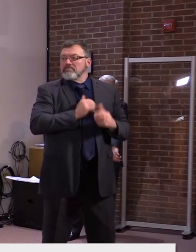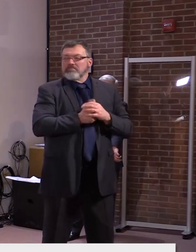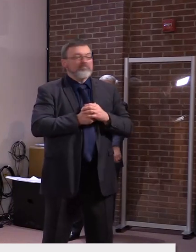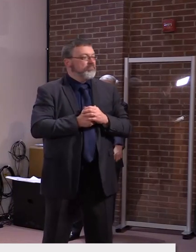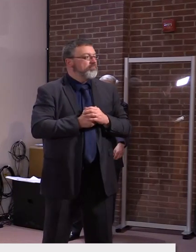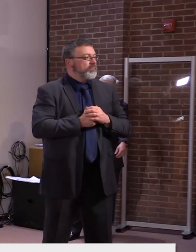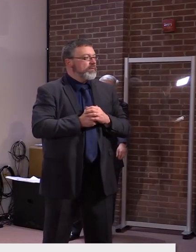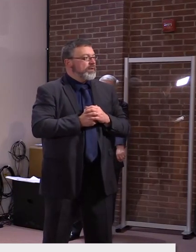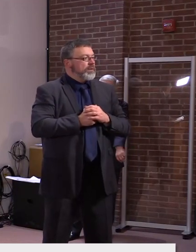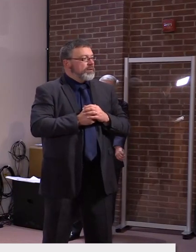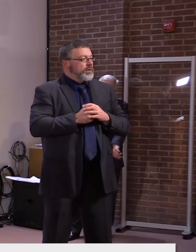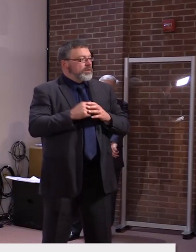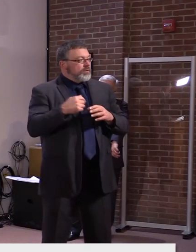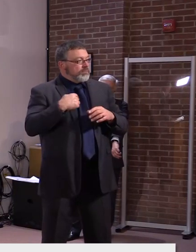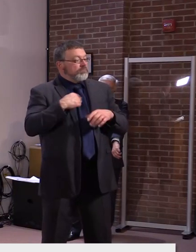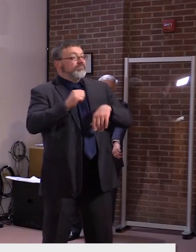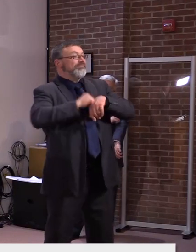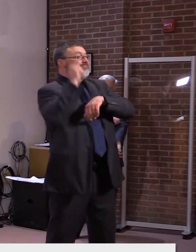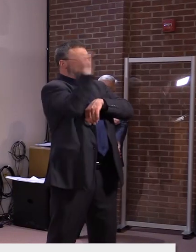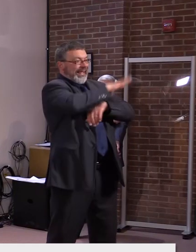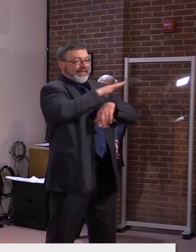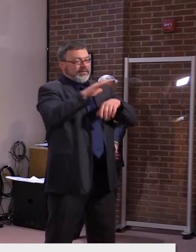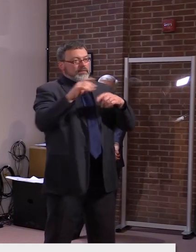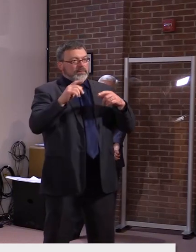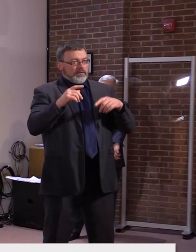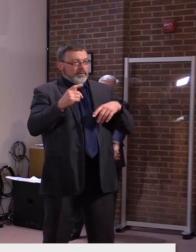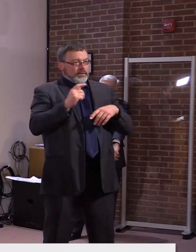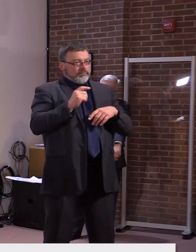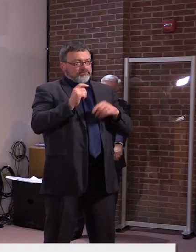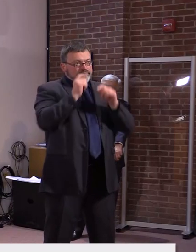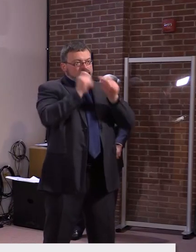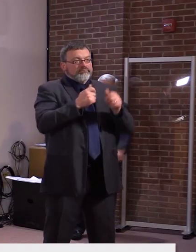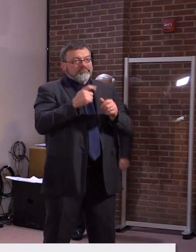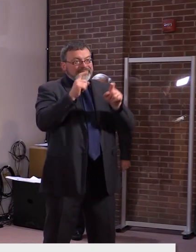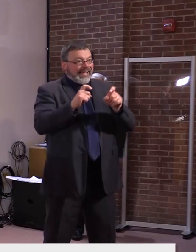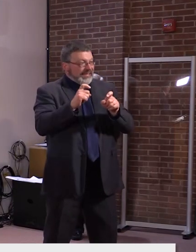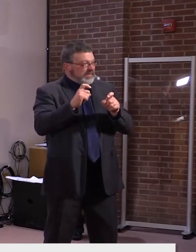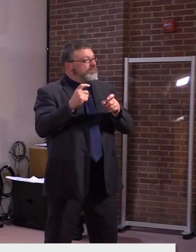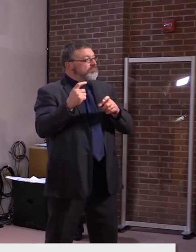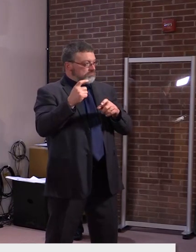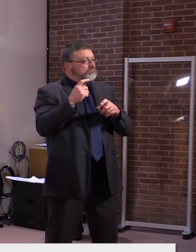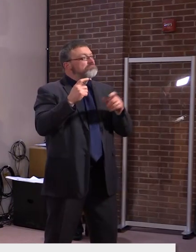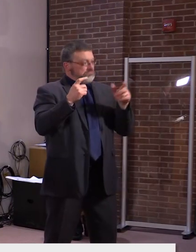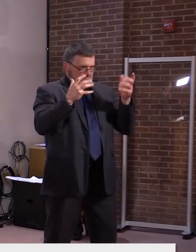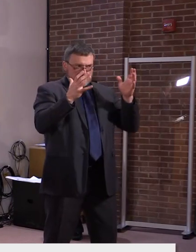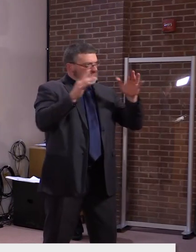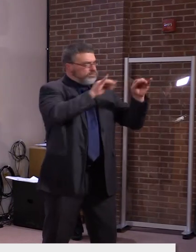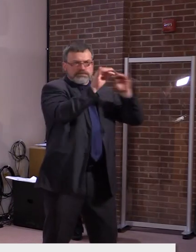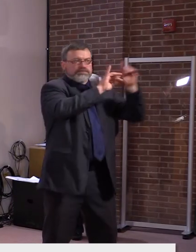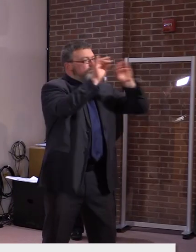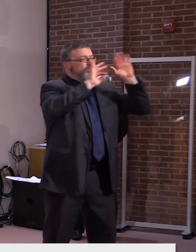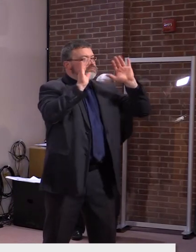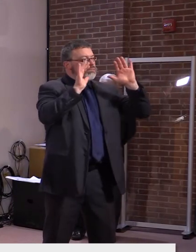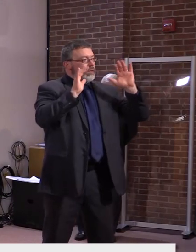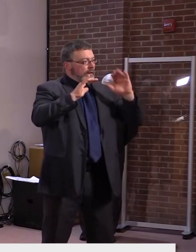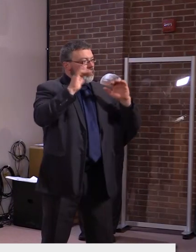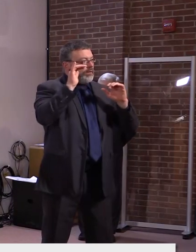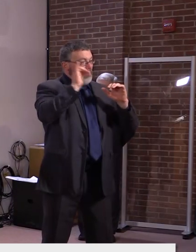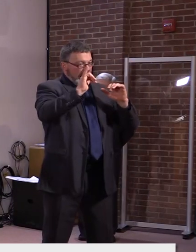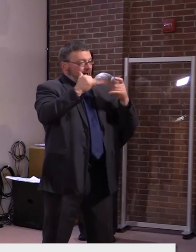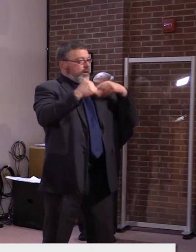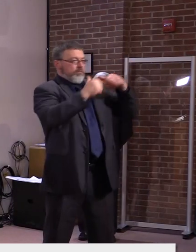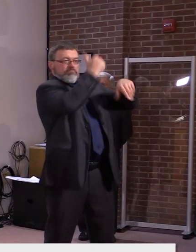of antigen testing kits so they can begin implementing Test to Stay this week for their children. Again, goal of keeping them in school as opposed to some